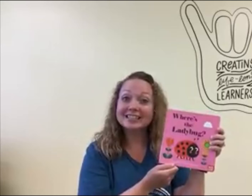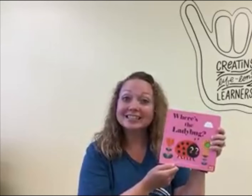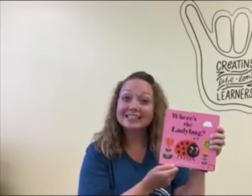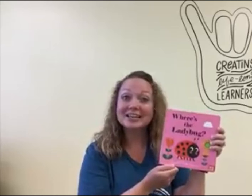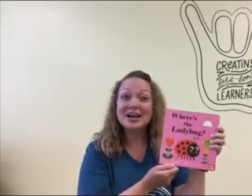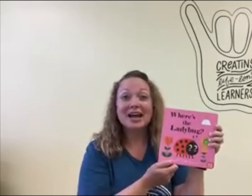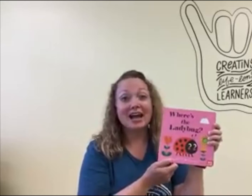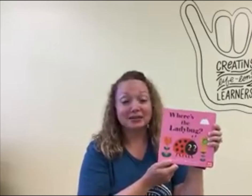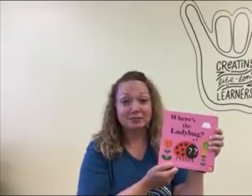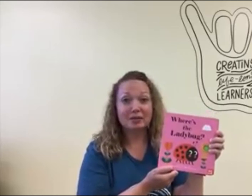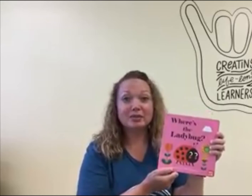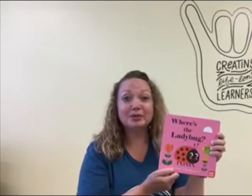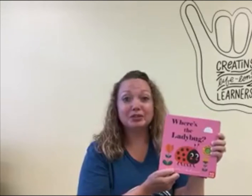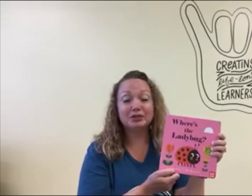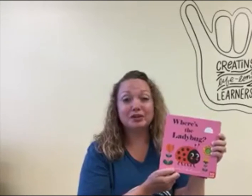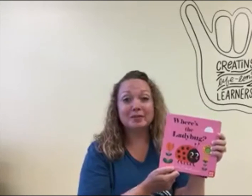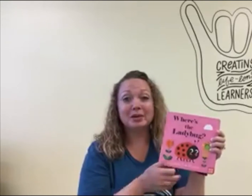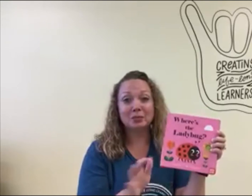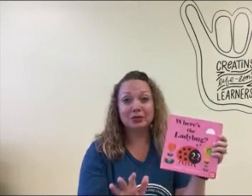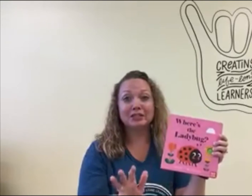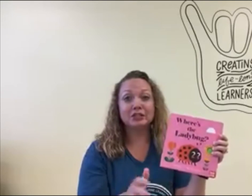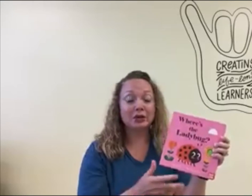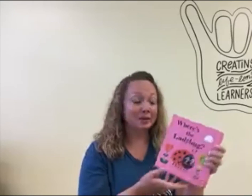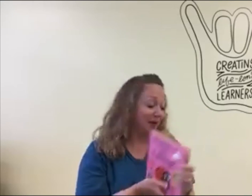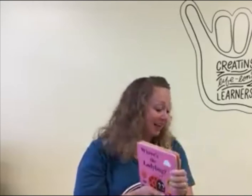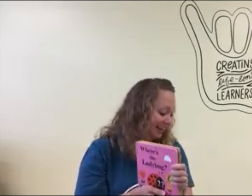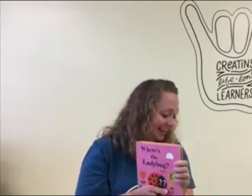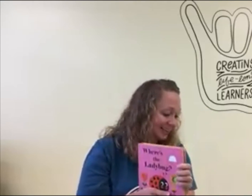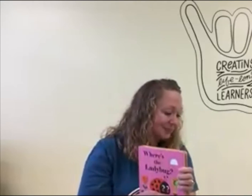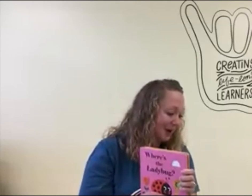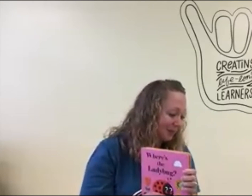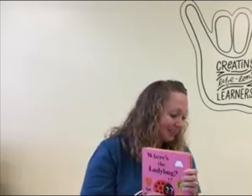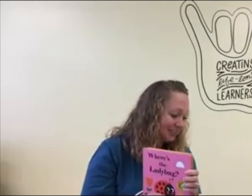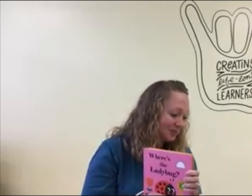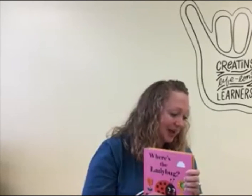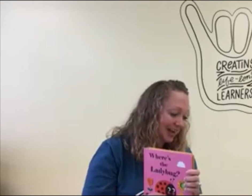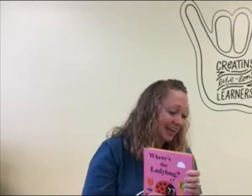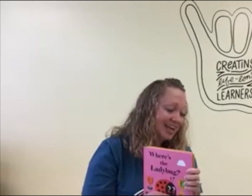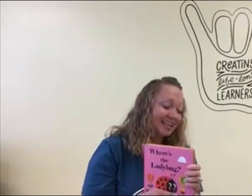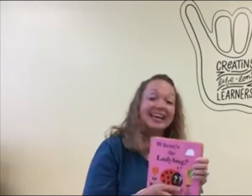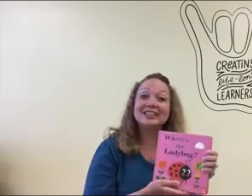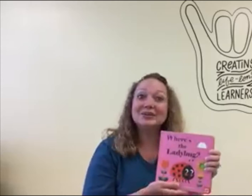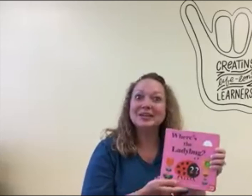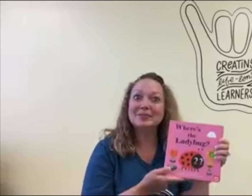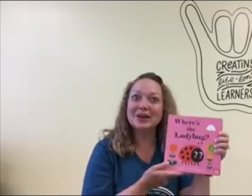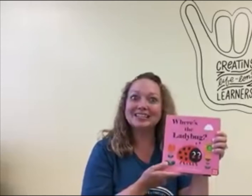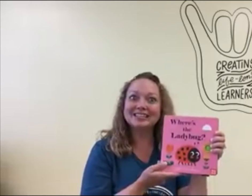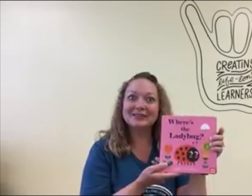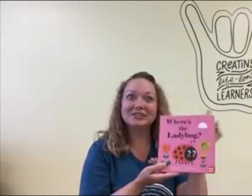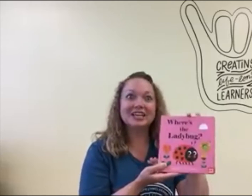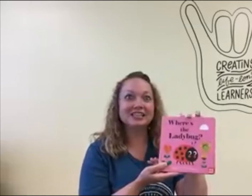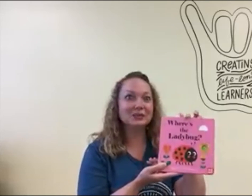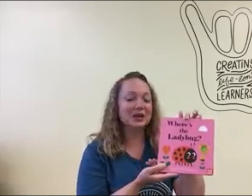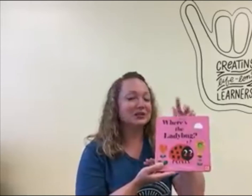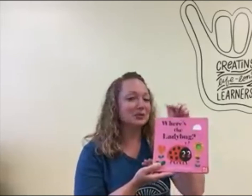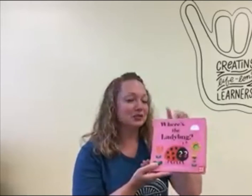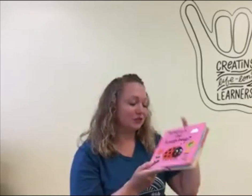Arnhemnes. I probably butchered her name, I'm really sorry, but it is published by Candlewick Press. So check this one out, this one's so